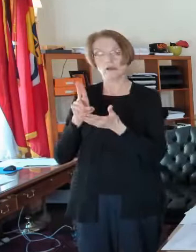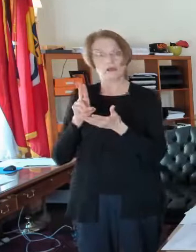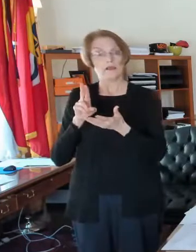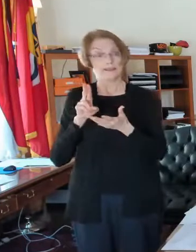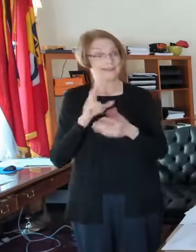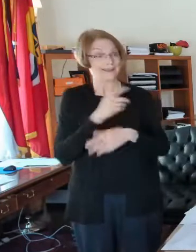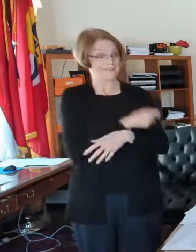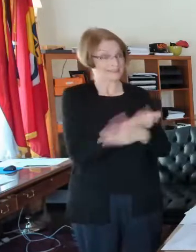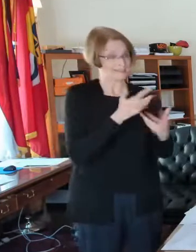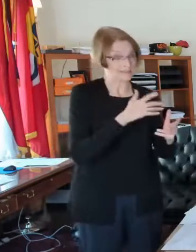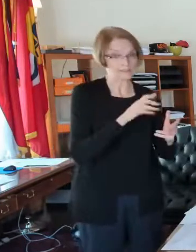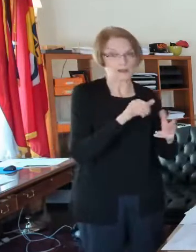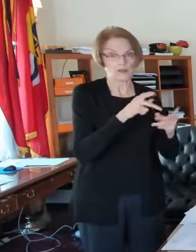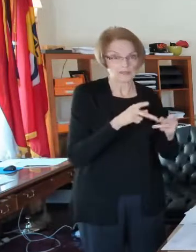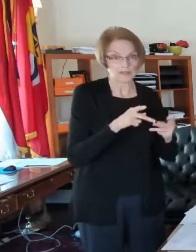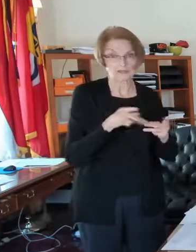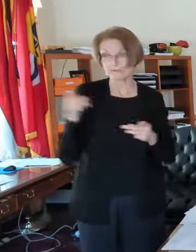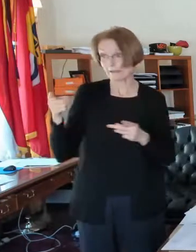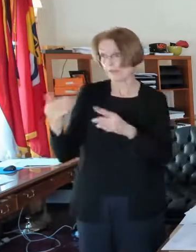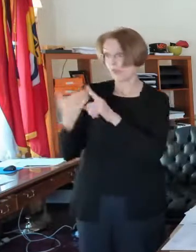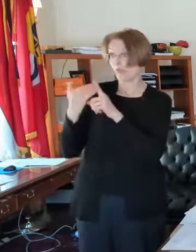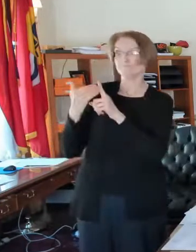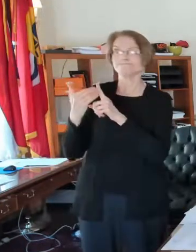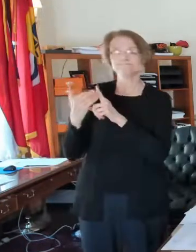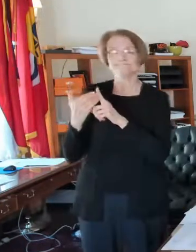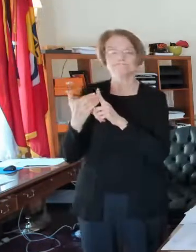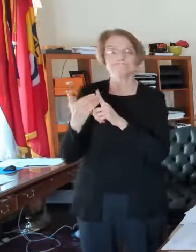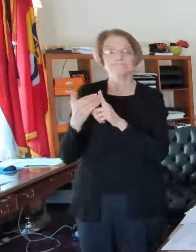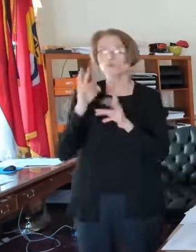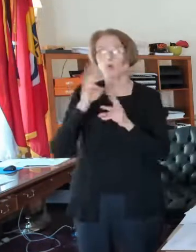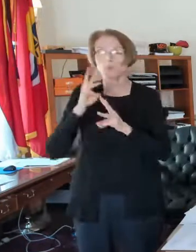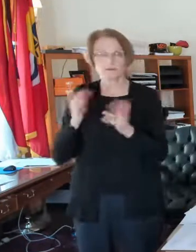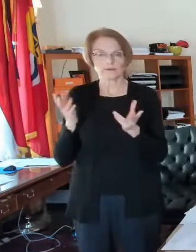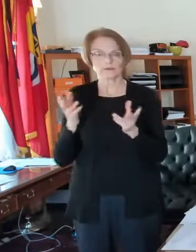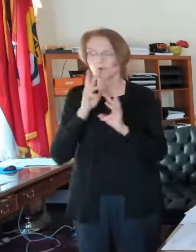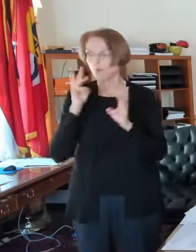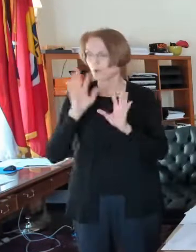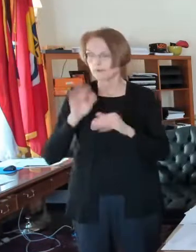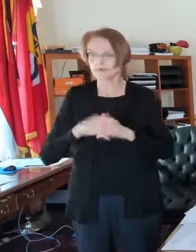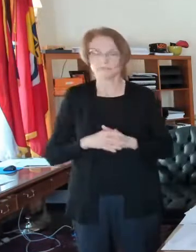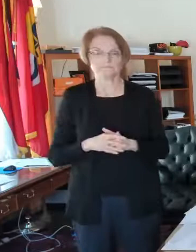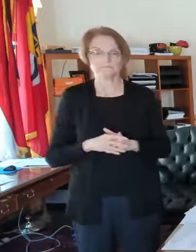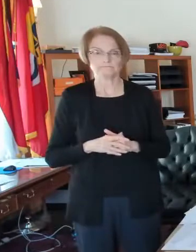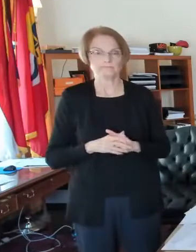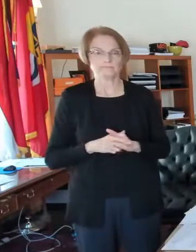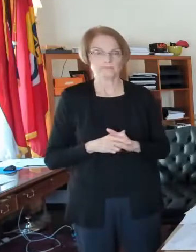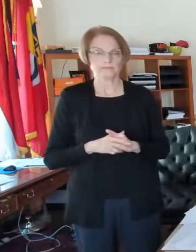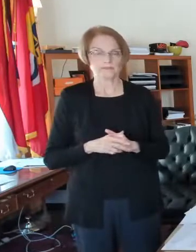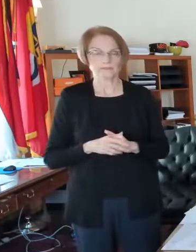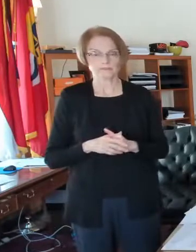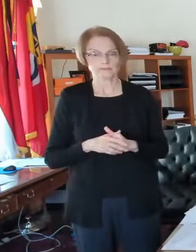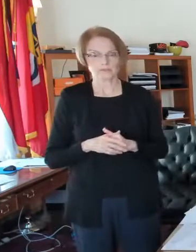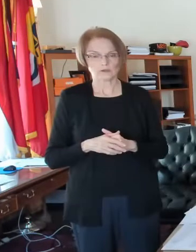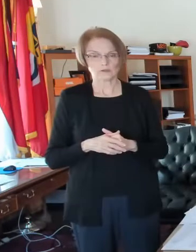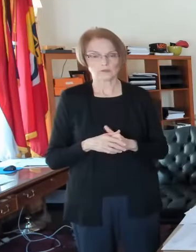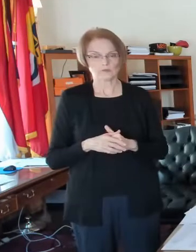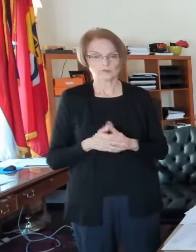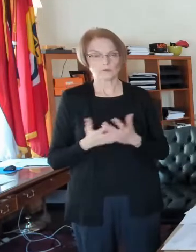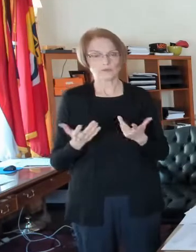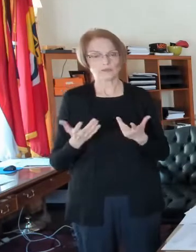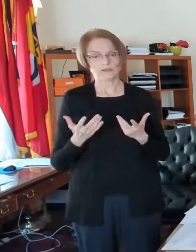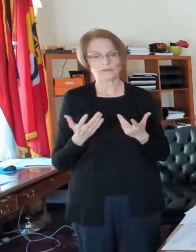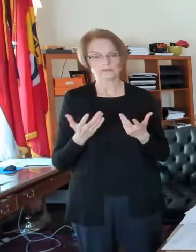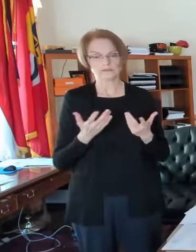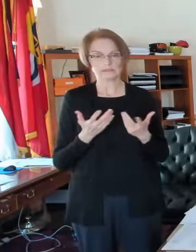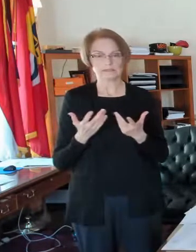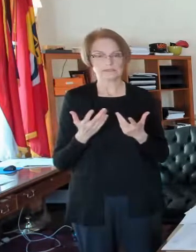can, and we encourage that. So no worries. On unrelated COVID vaccine